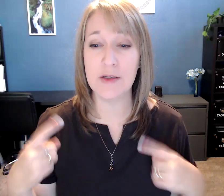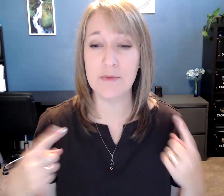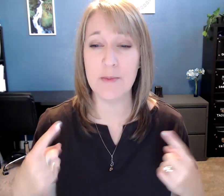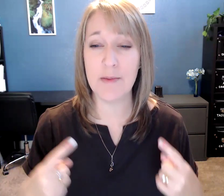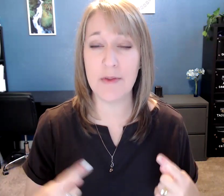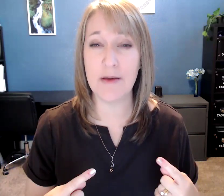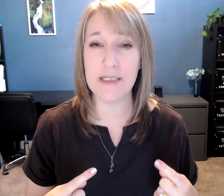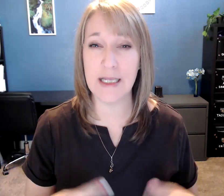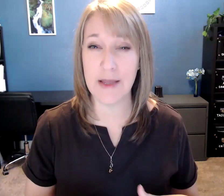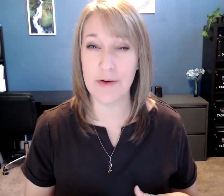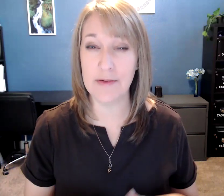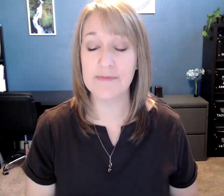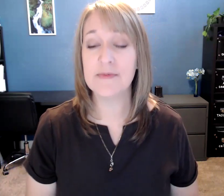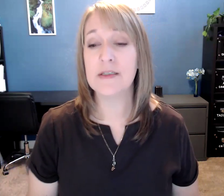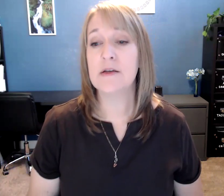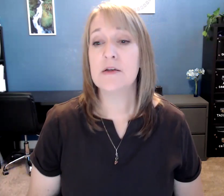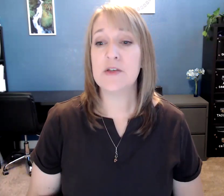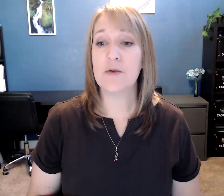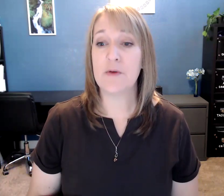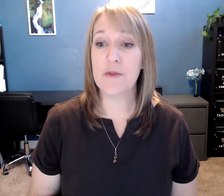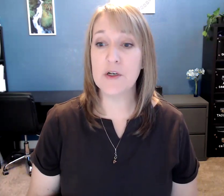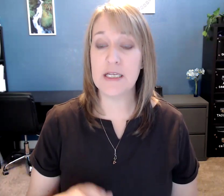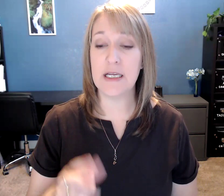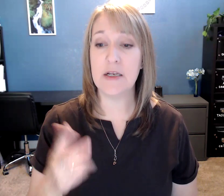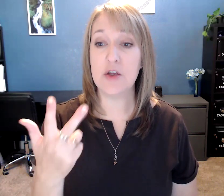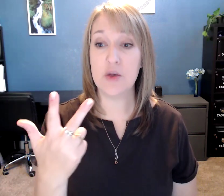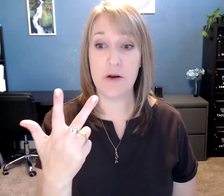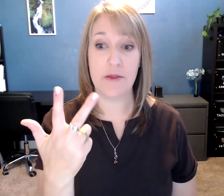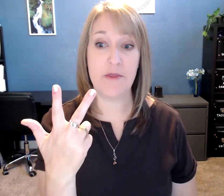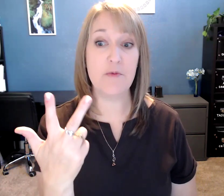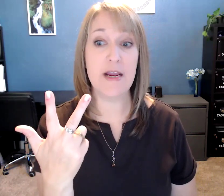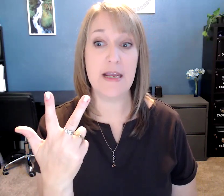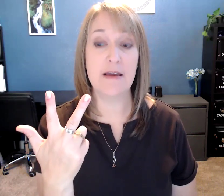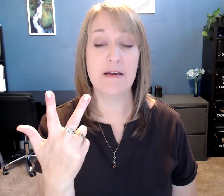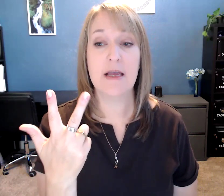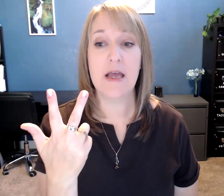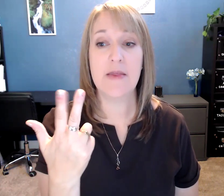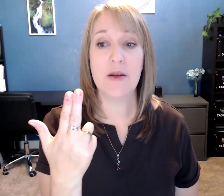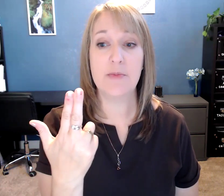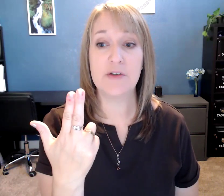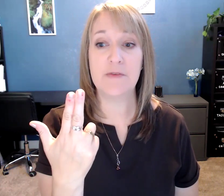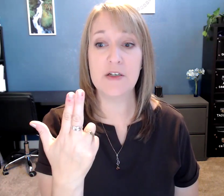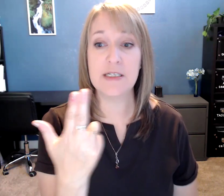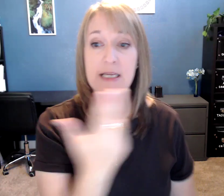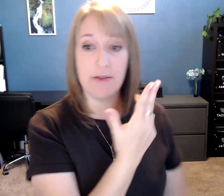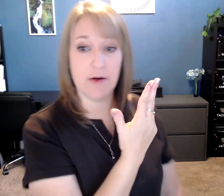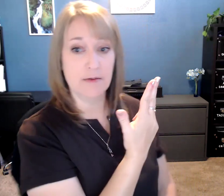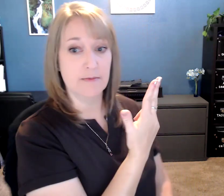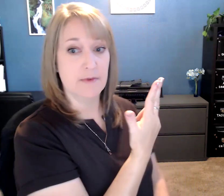can remember them together. So for 13, you want a 3, and then you put your fingers together,